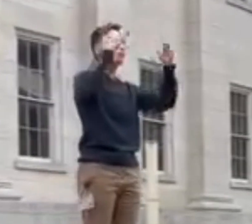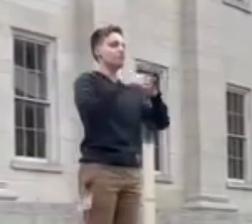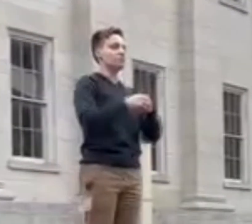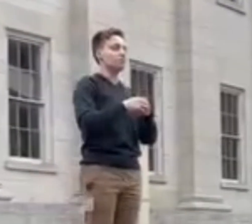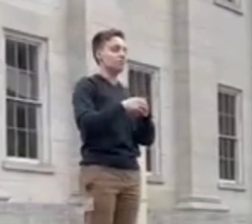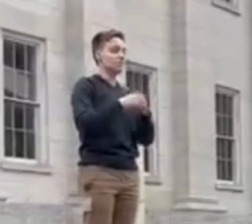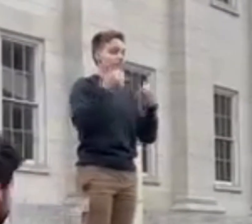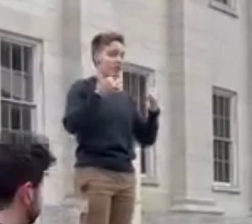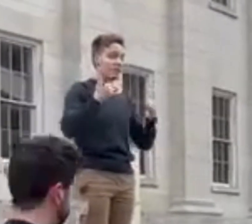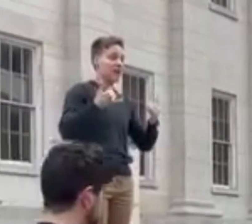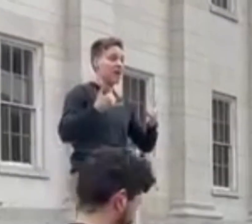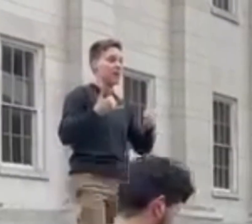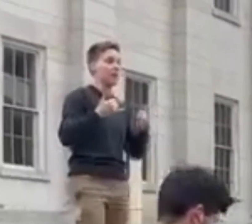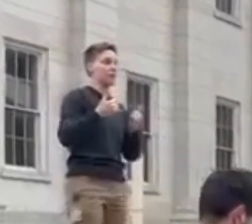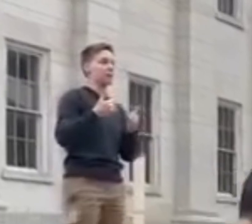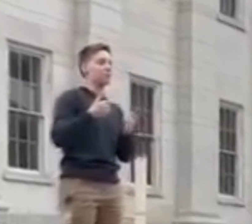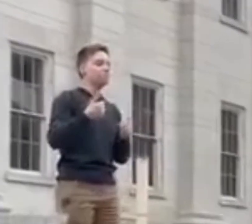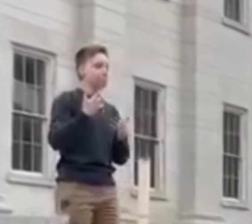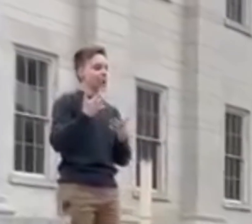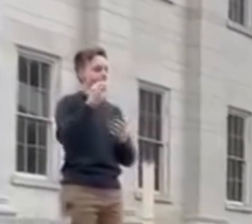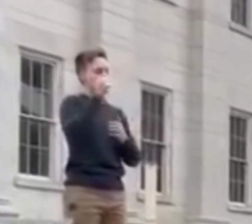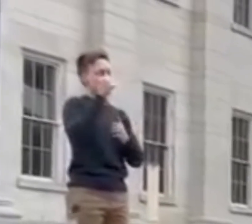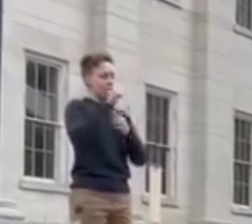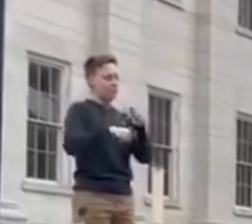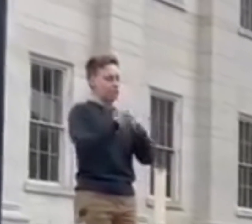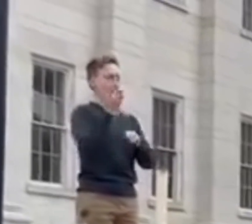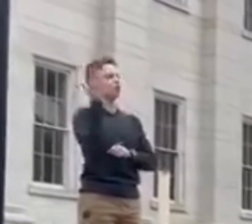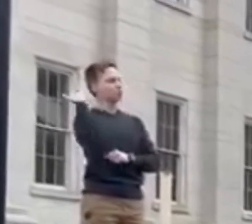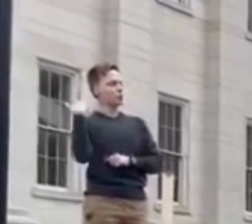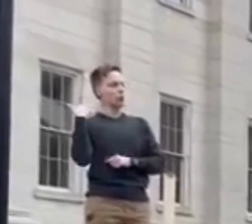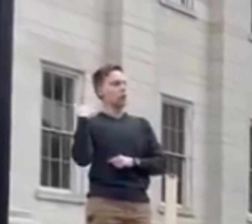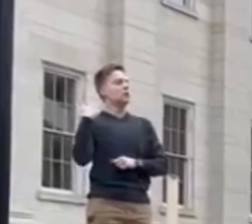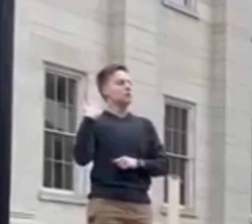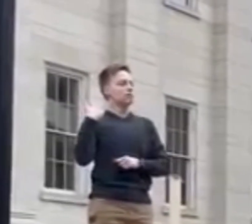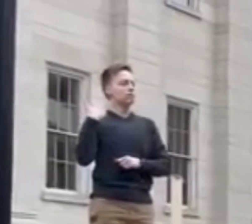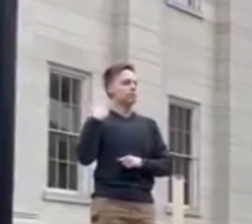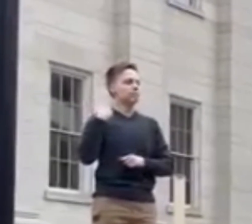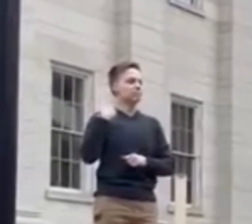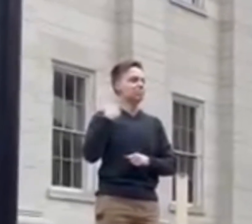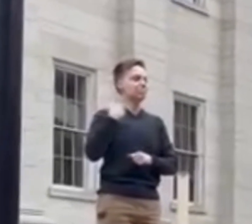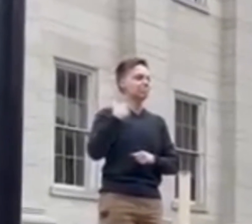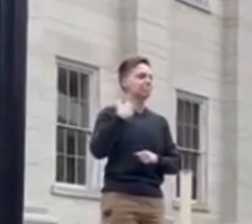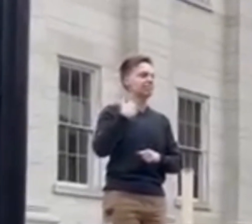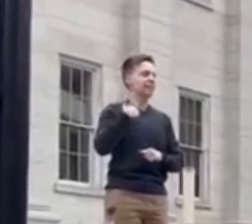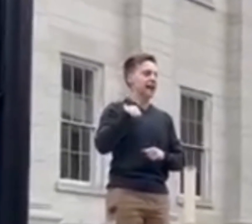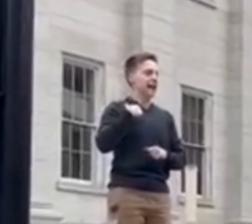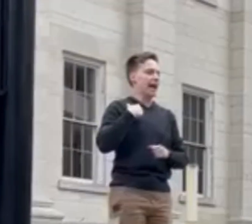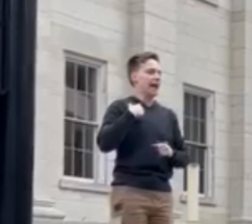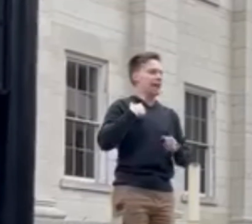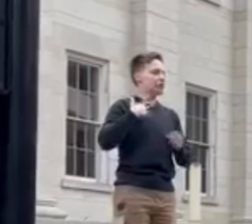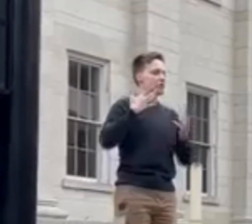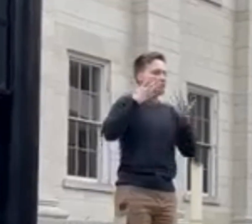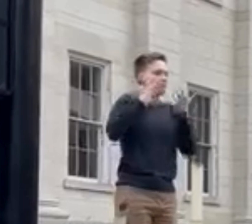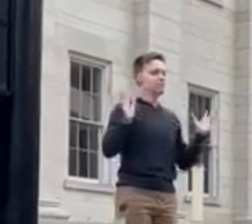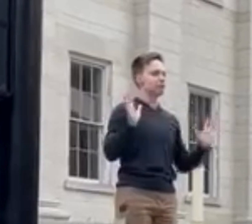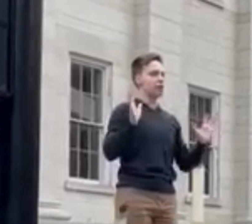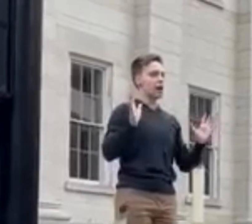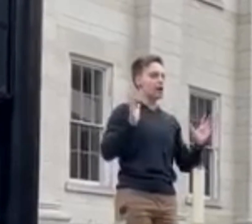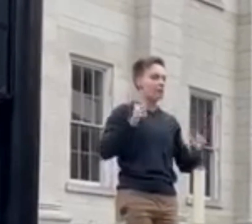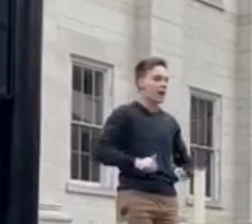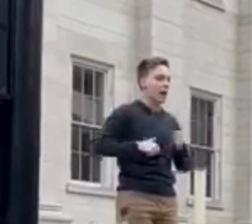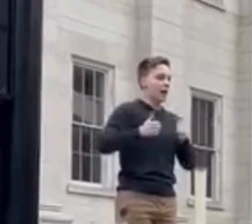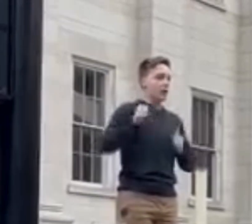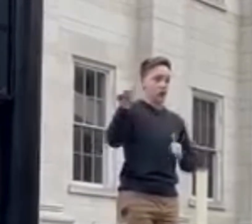So now, nearing 10 years ago, I made the decision that I was going to stop living for